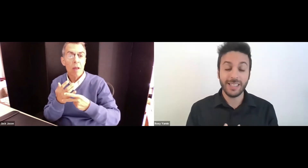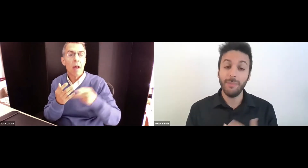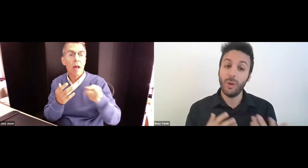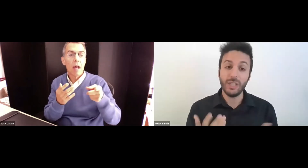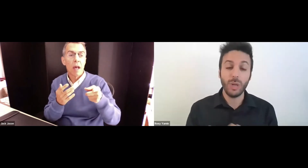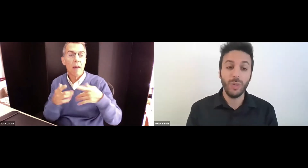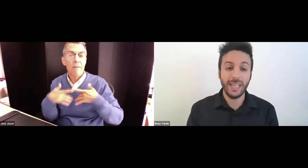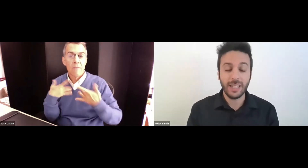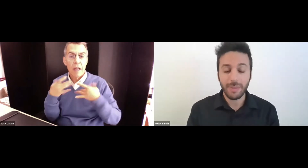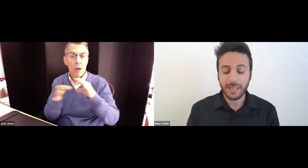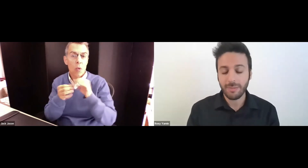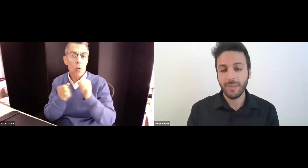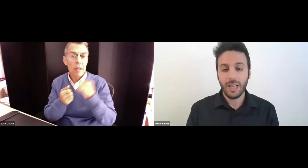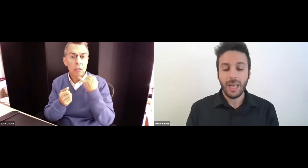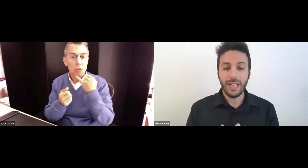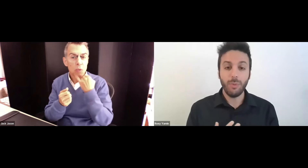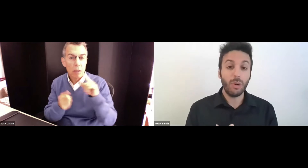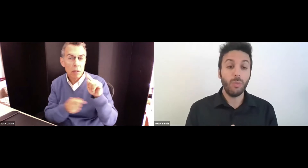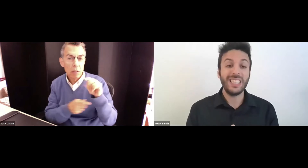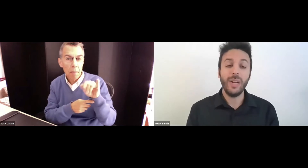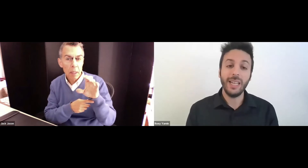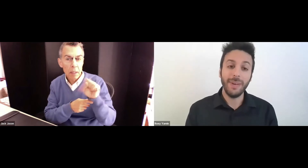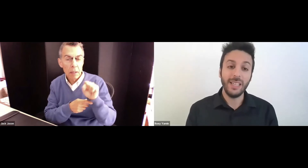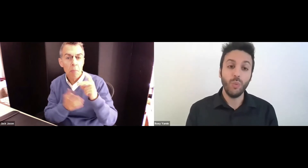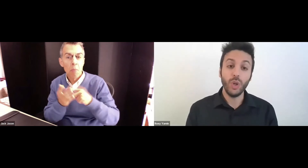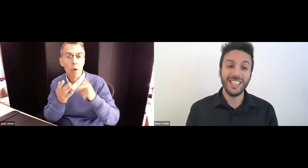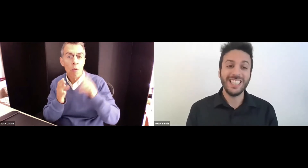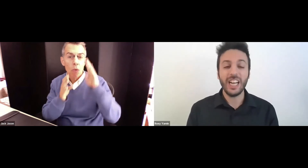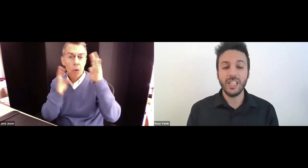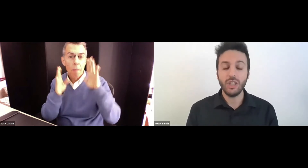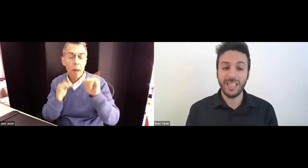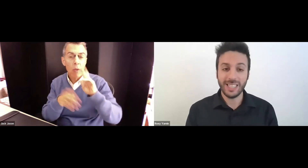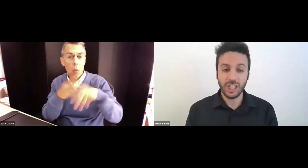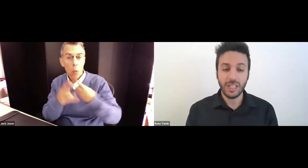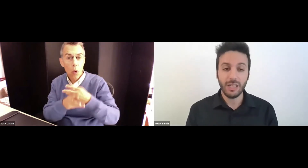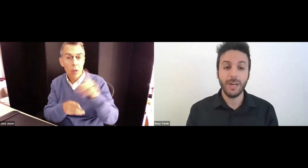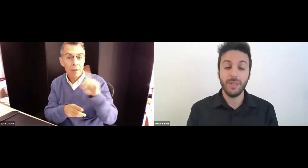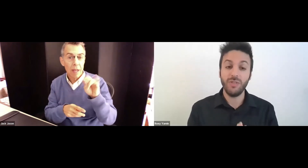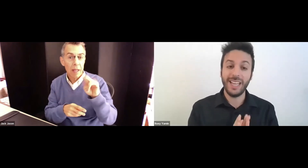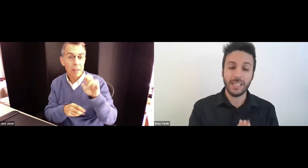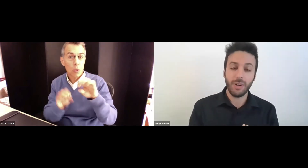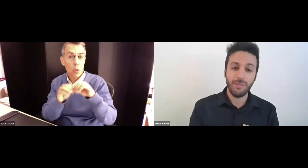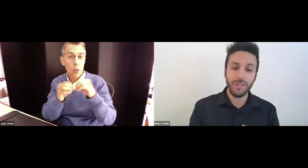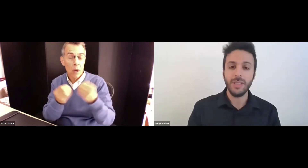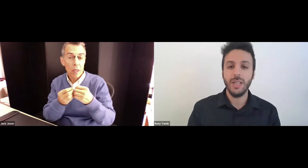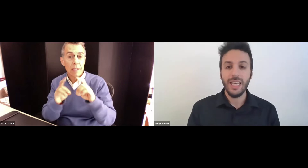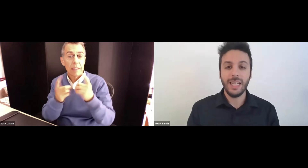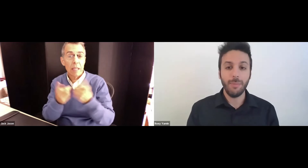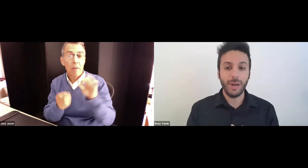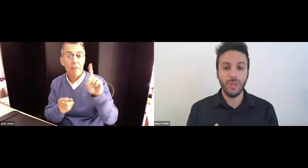about Israel-related topics. The program was created by the World Zionist Organization, Department of Diaspora Affairs, that I'm proud to lead its